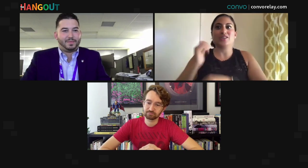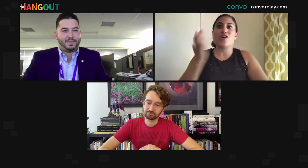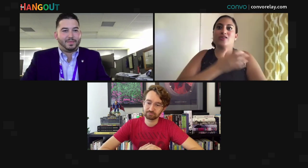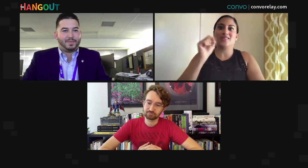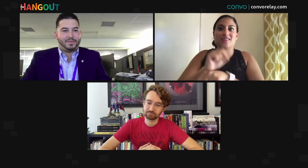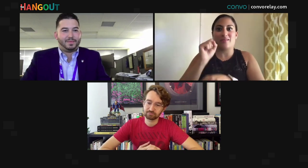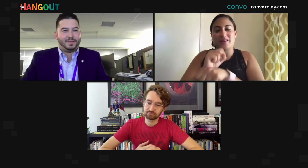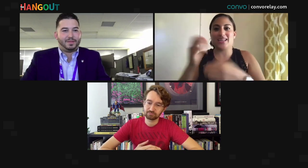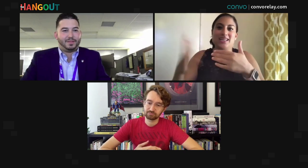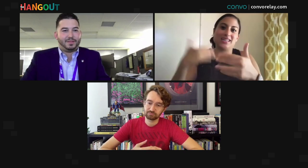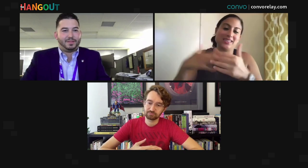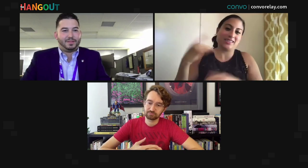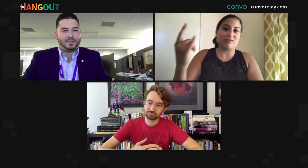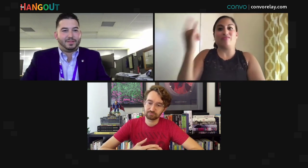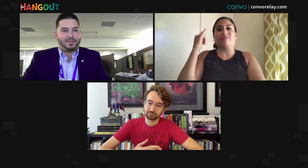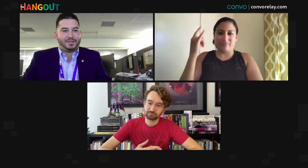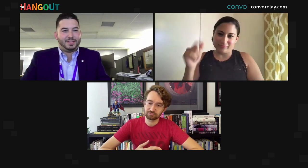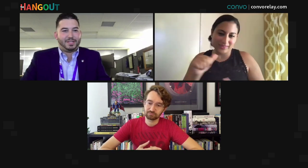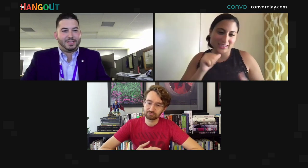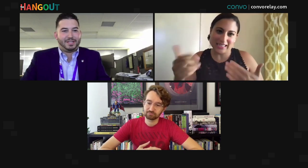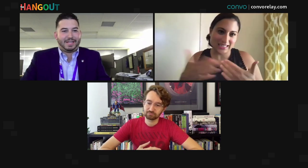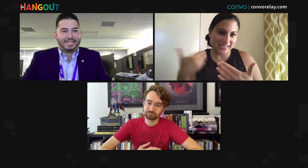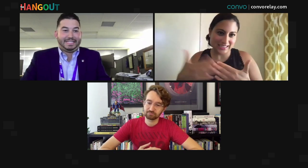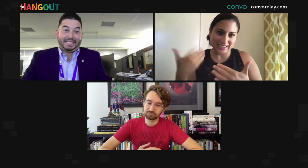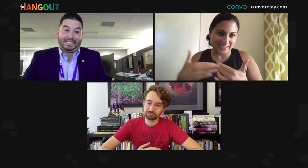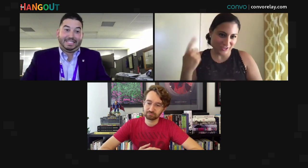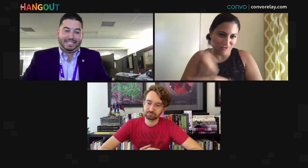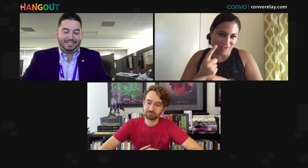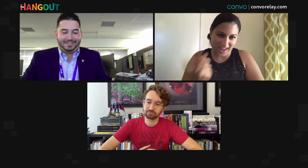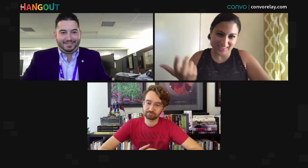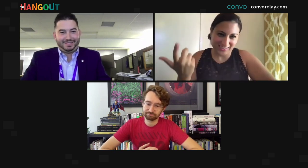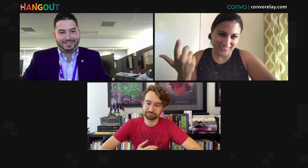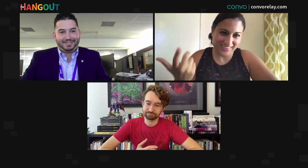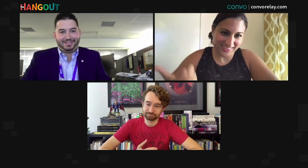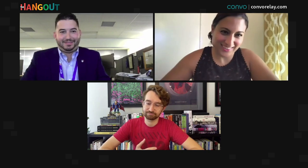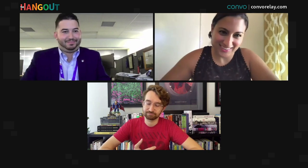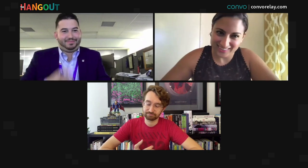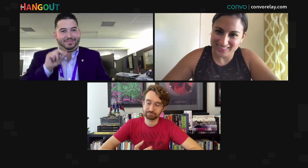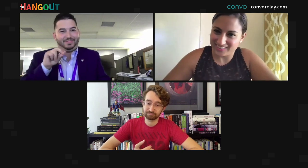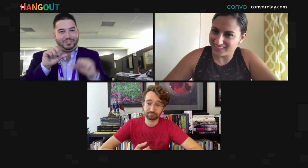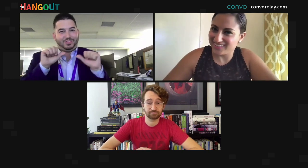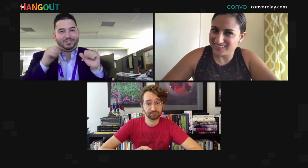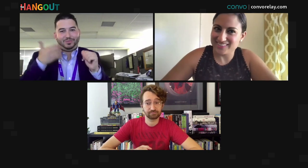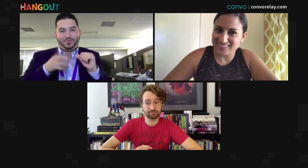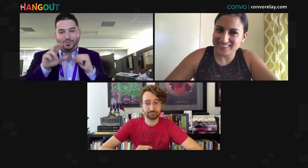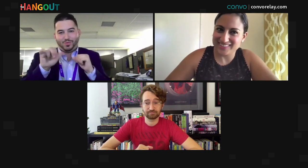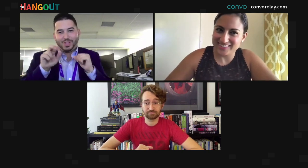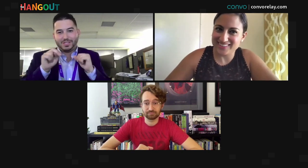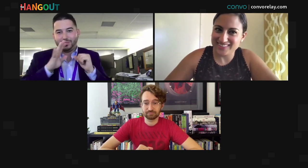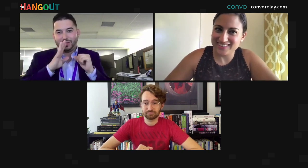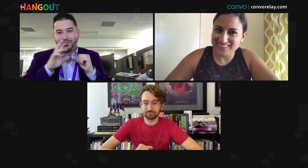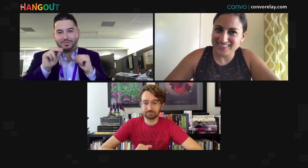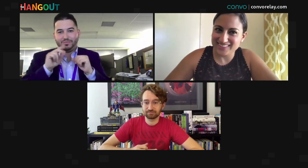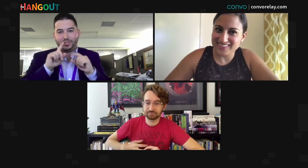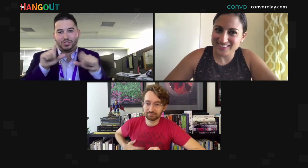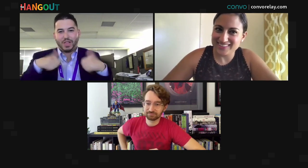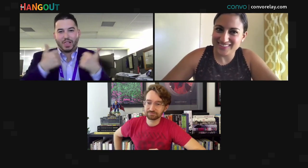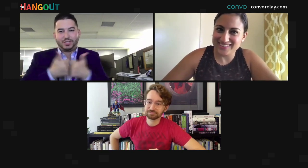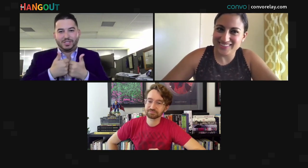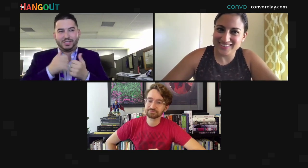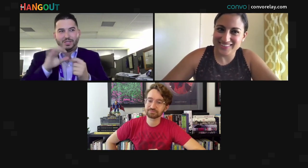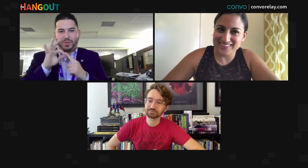I'm sure that among the three of us, people think getting this job, our jobs, was easy, right? But it's not. It